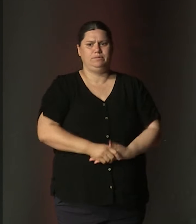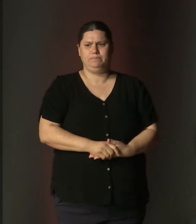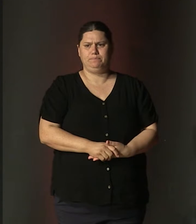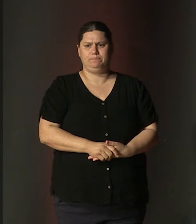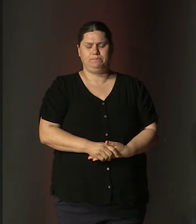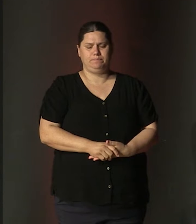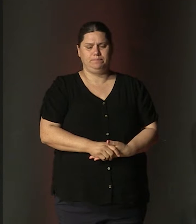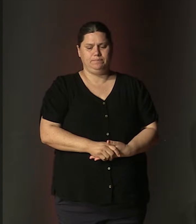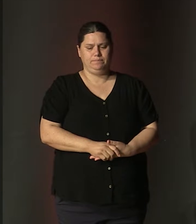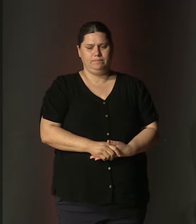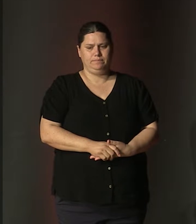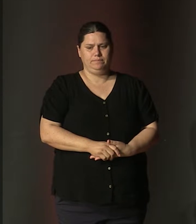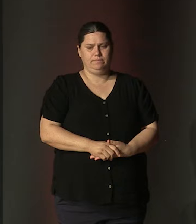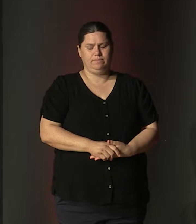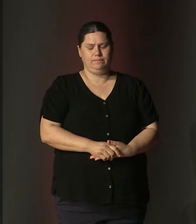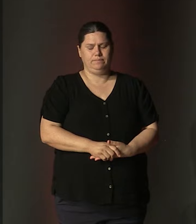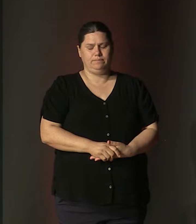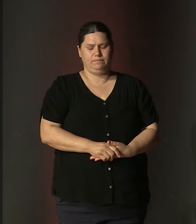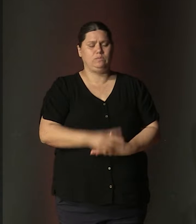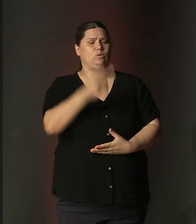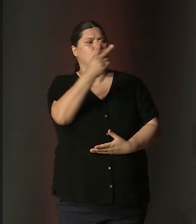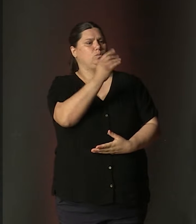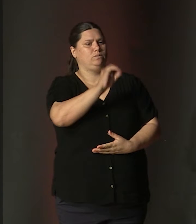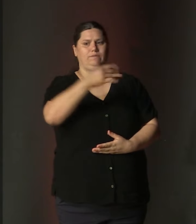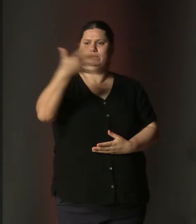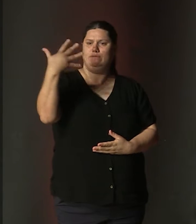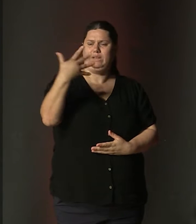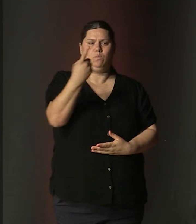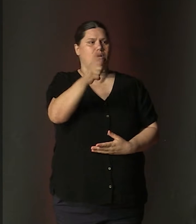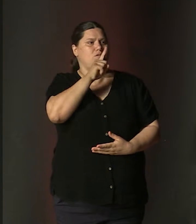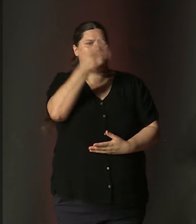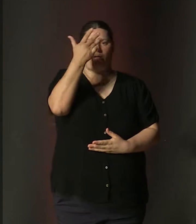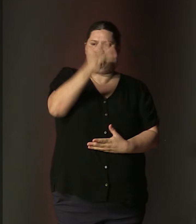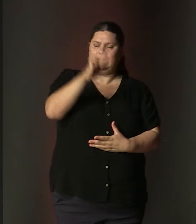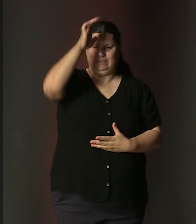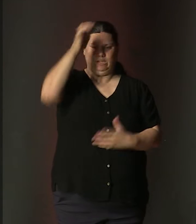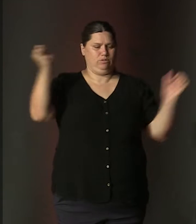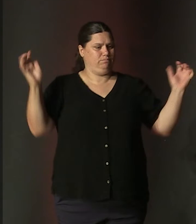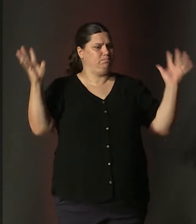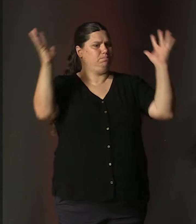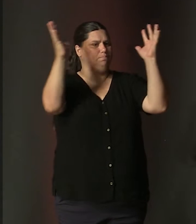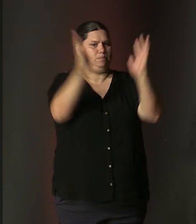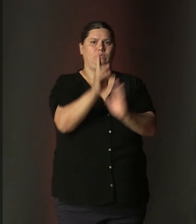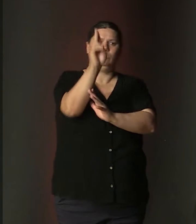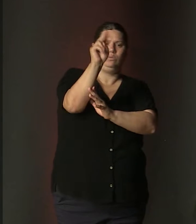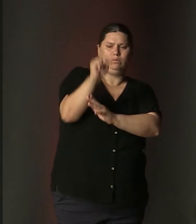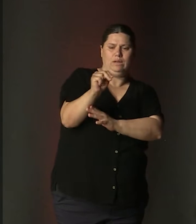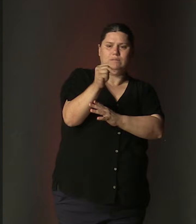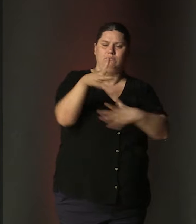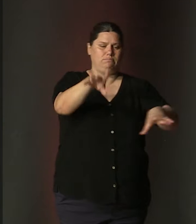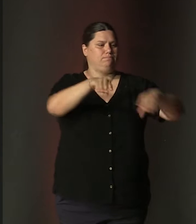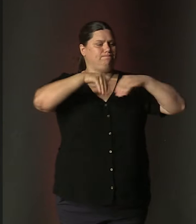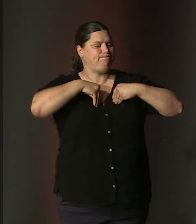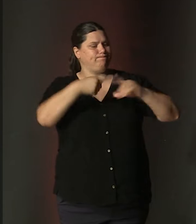In 2015, 193 countries of the United Nations General Assembly adopted the UN Sustainable